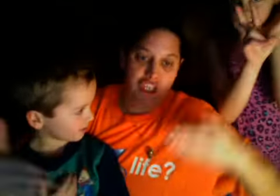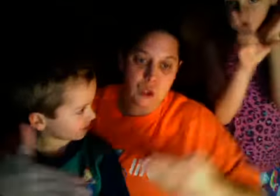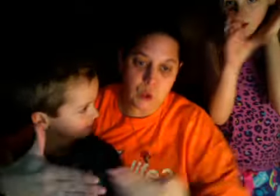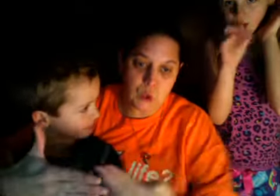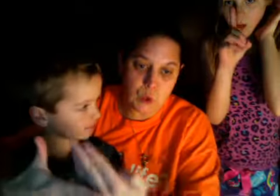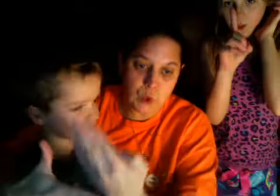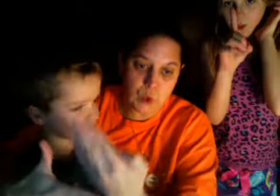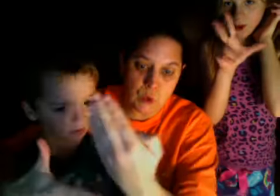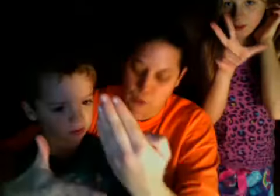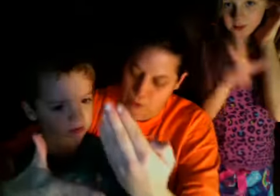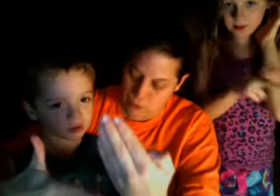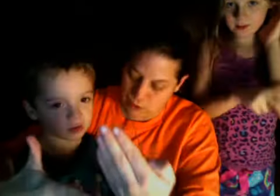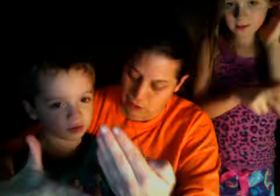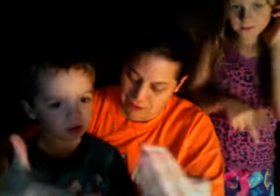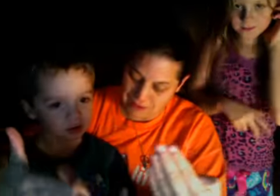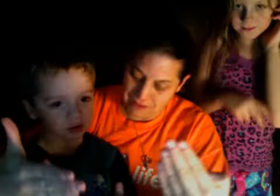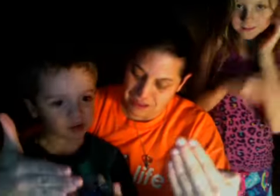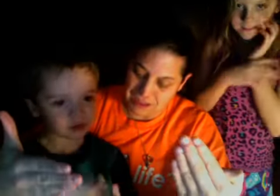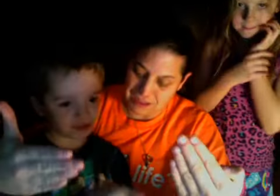I find you here,